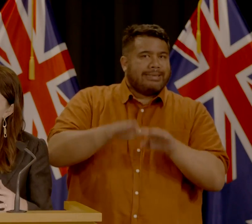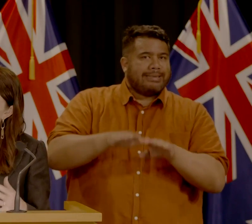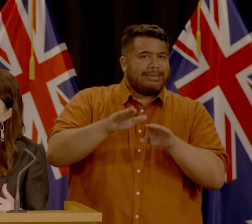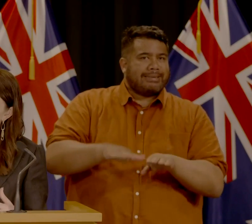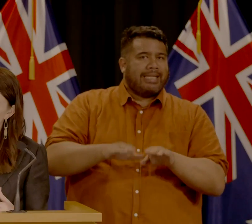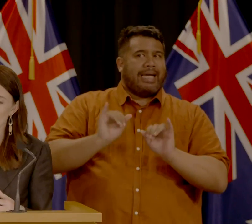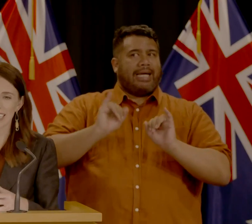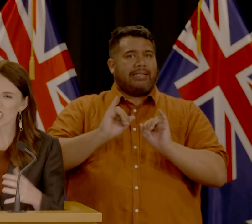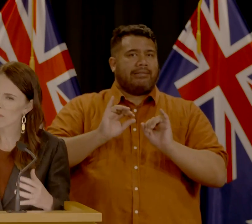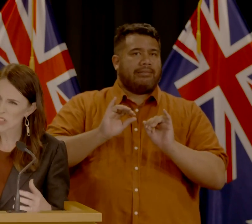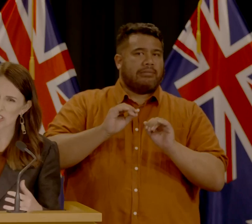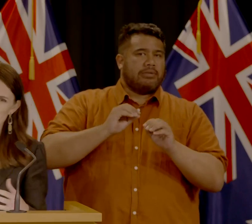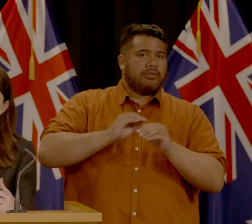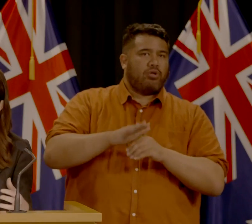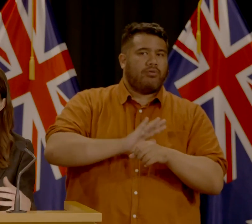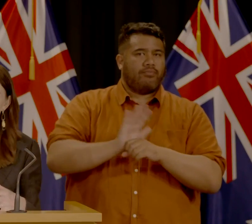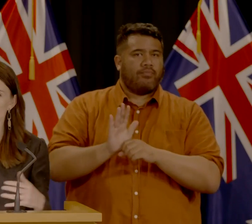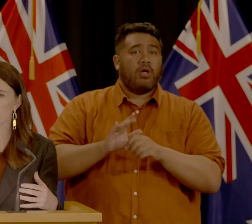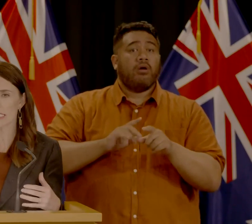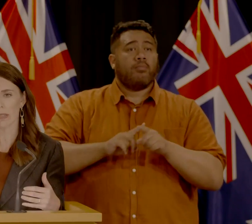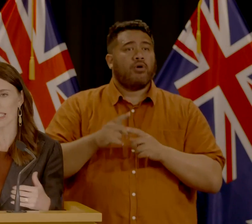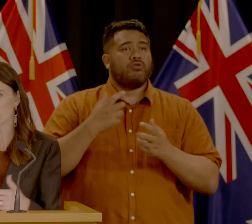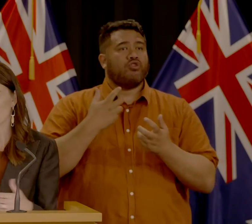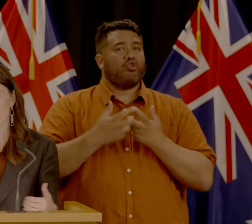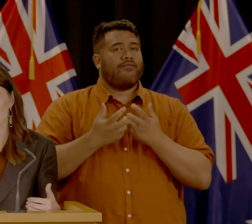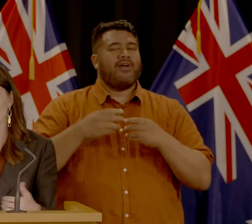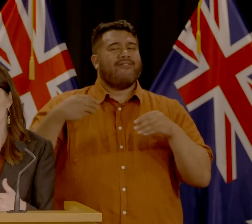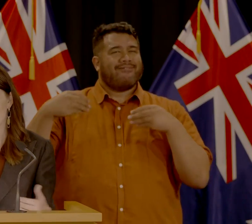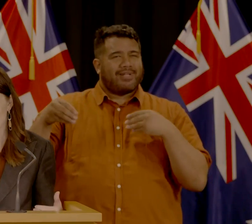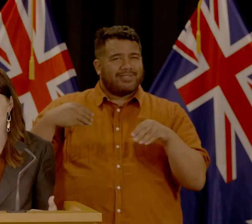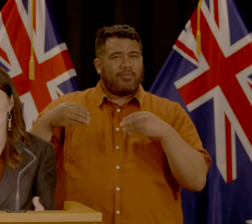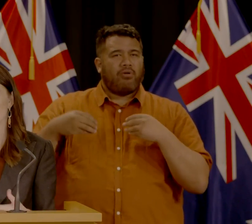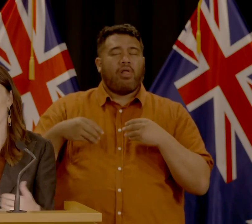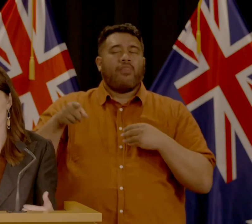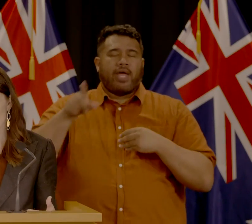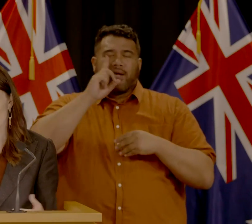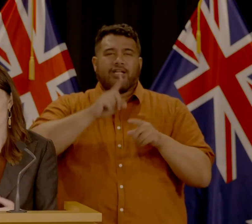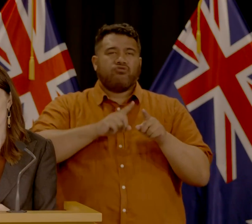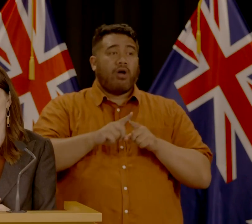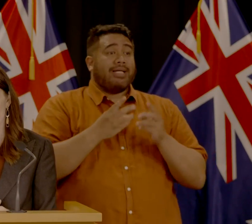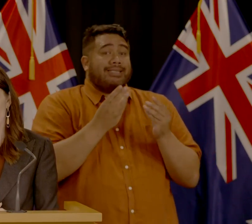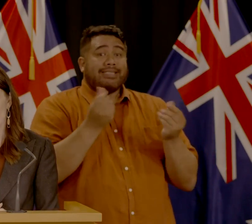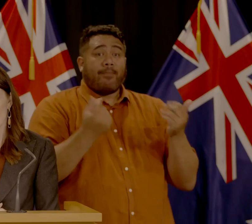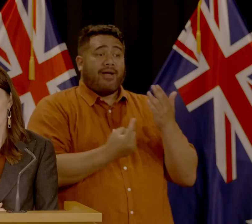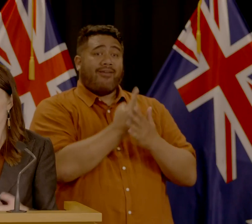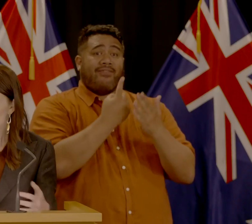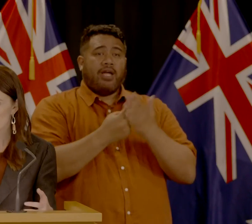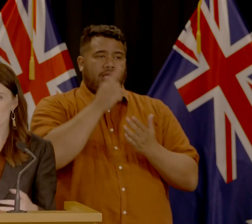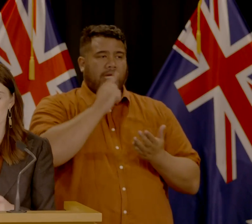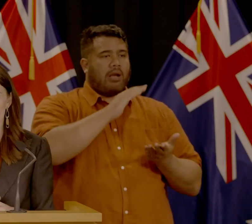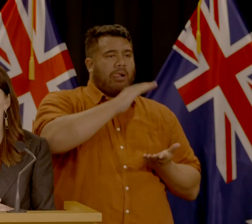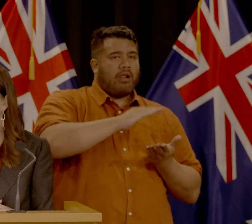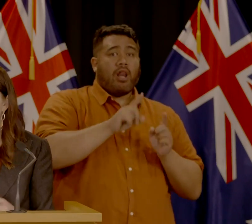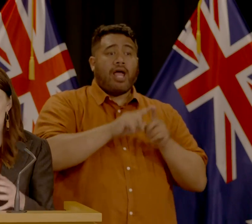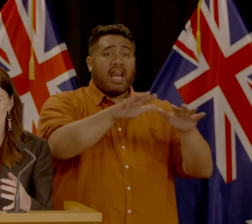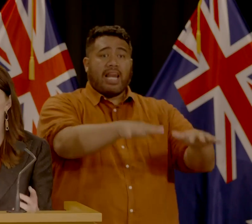we're very mindful of is actually most universities will have the flexibility to try and reduce down the size of some of their